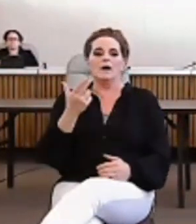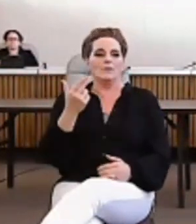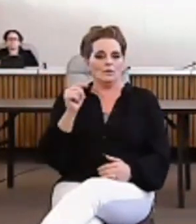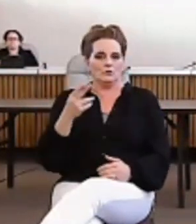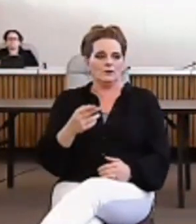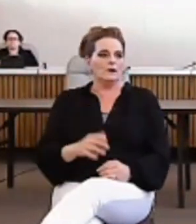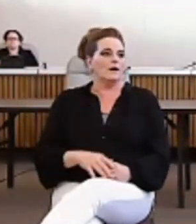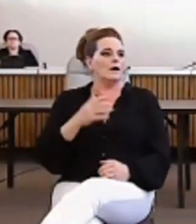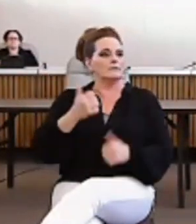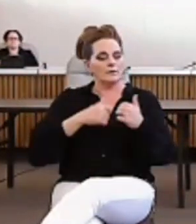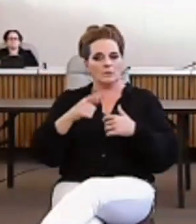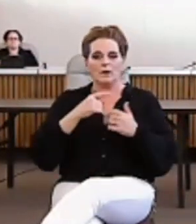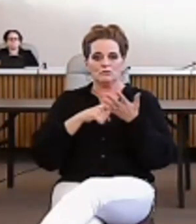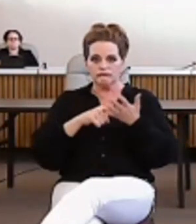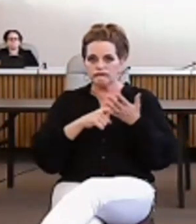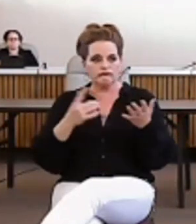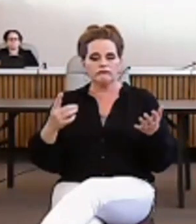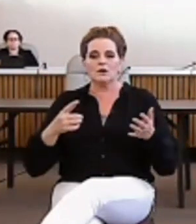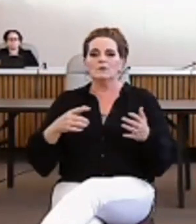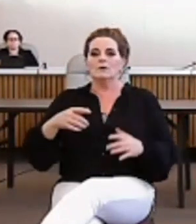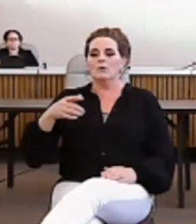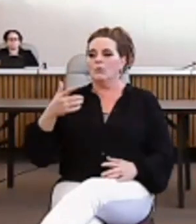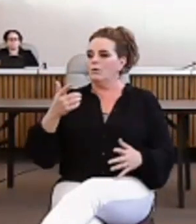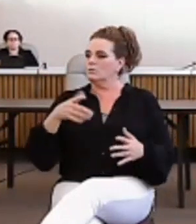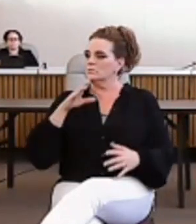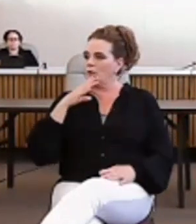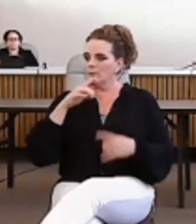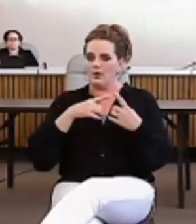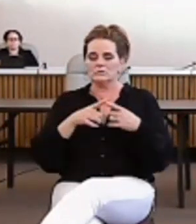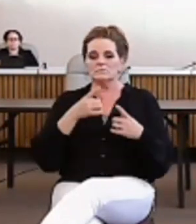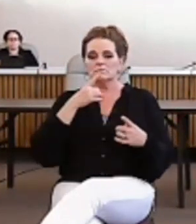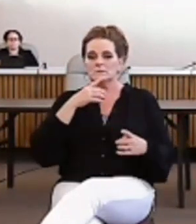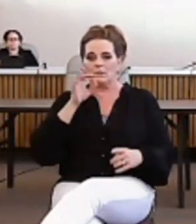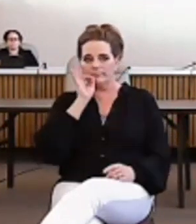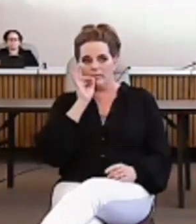with regards to the Rise Cannabis application?